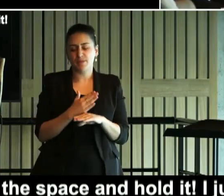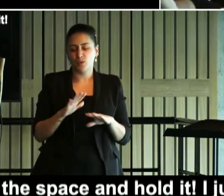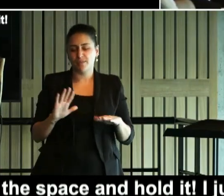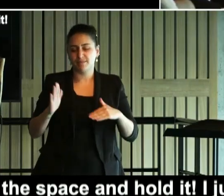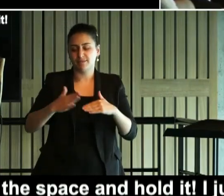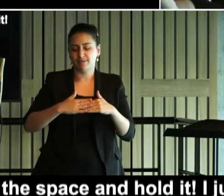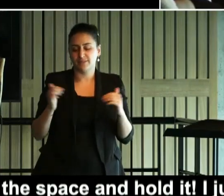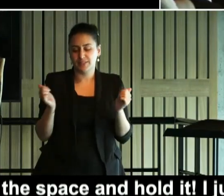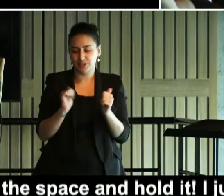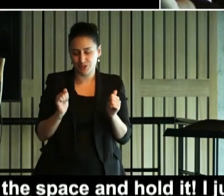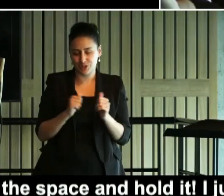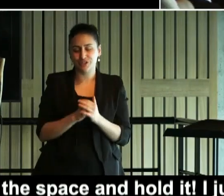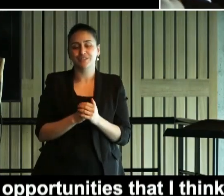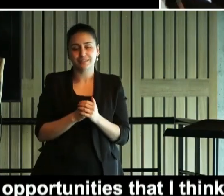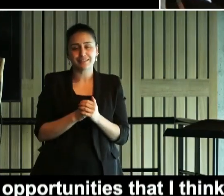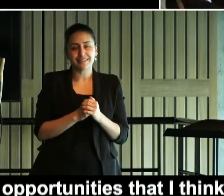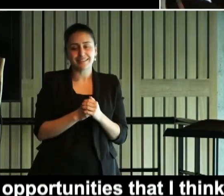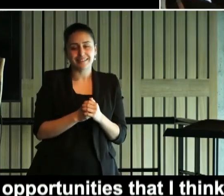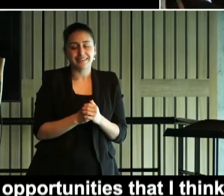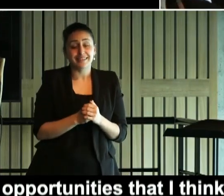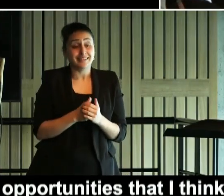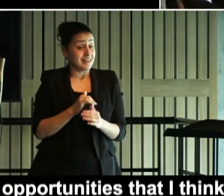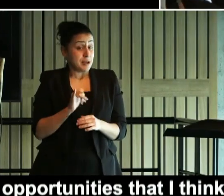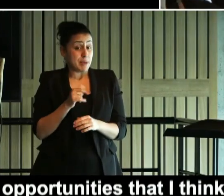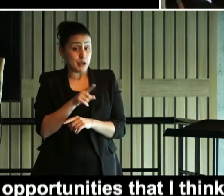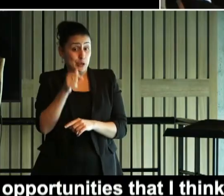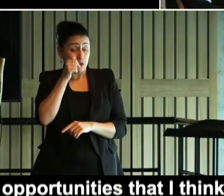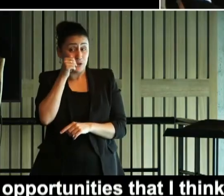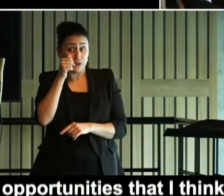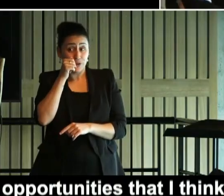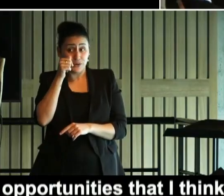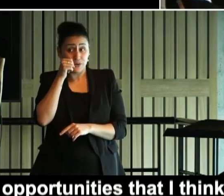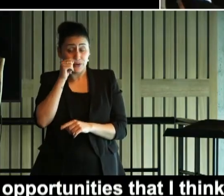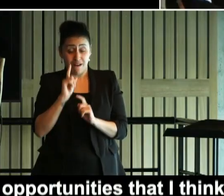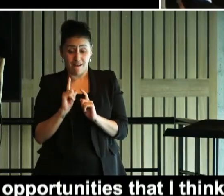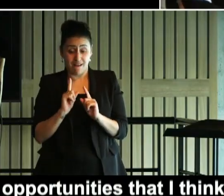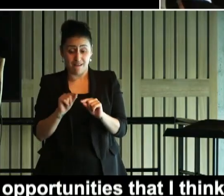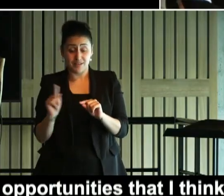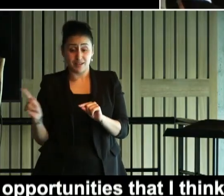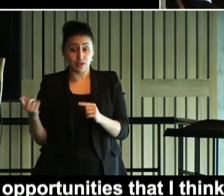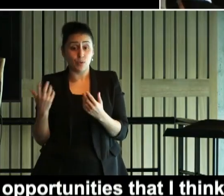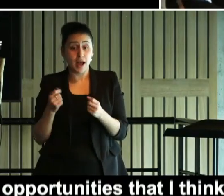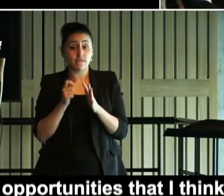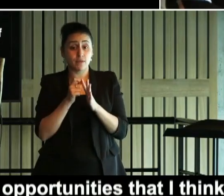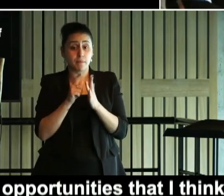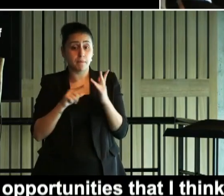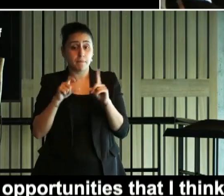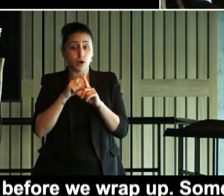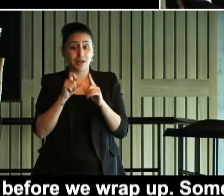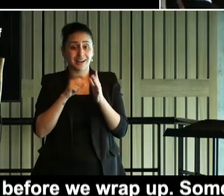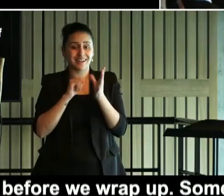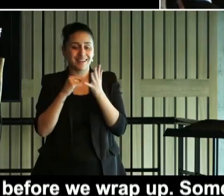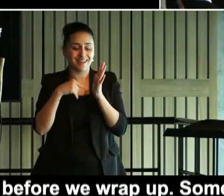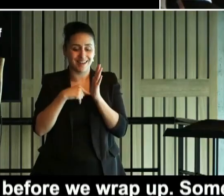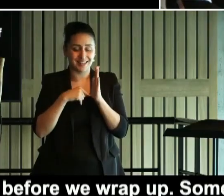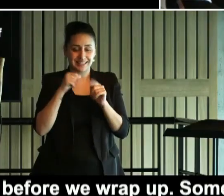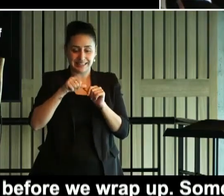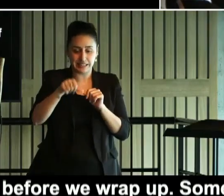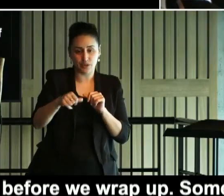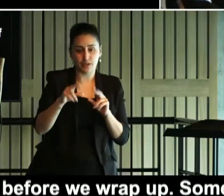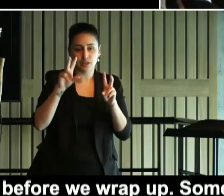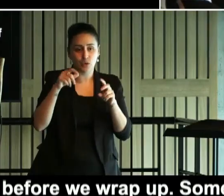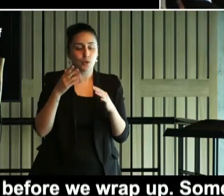up. Some of you may have heard that off the back of this, we've got a podcast series called Access